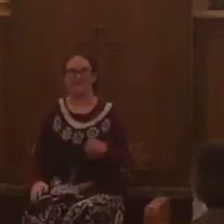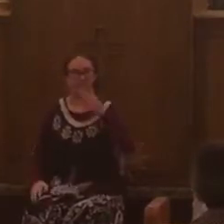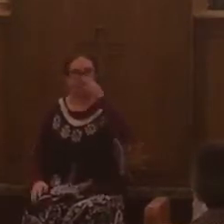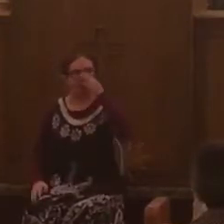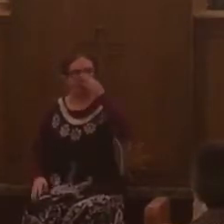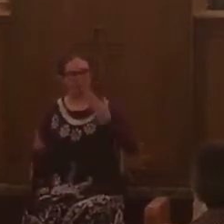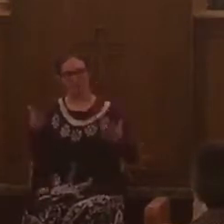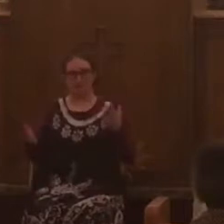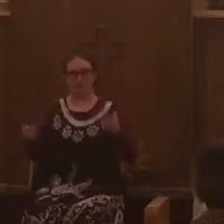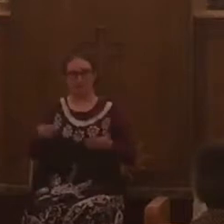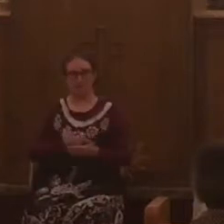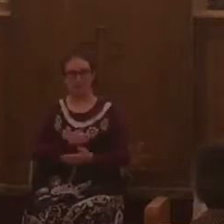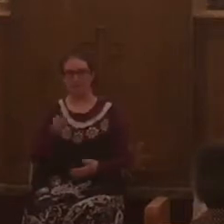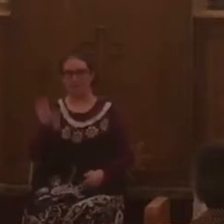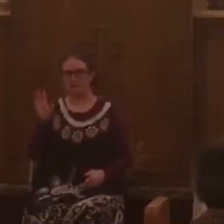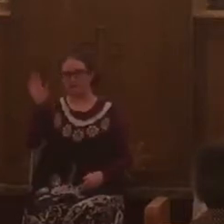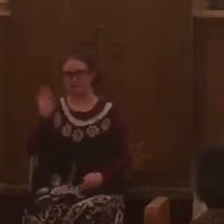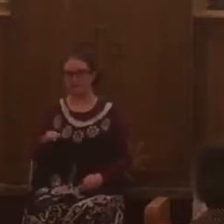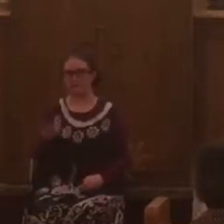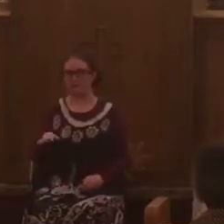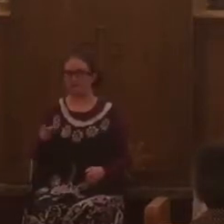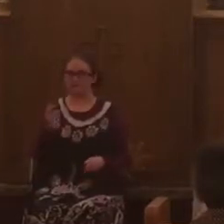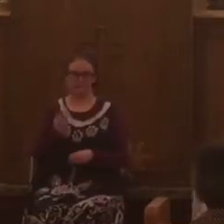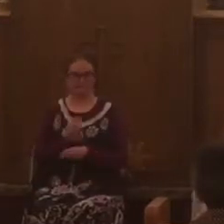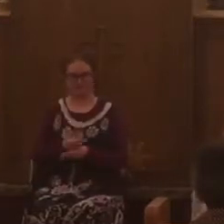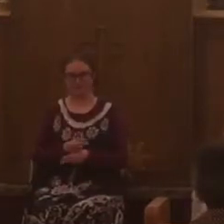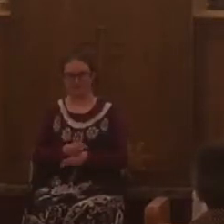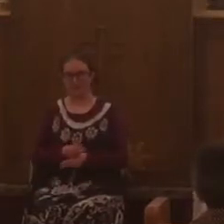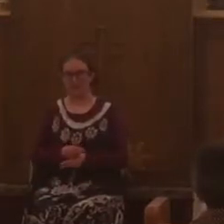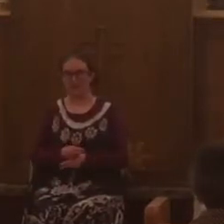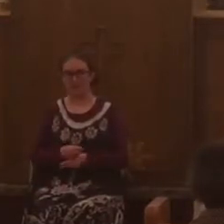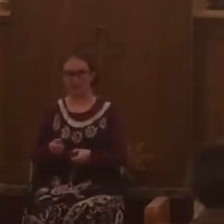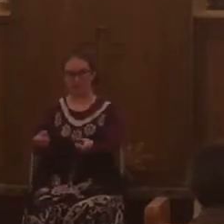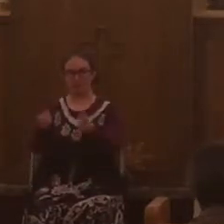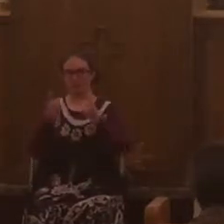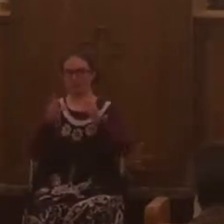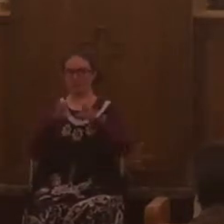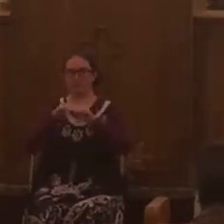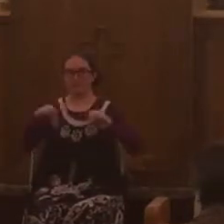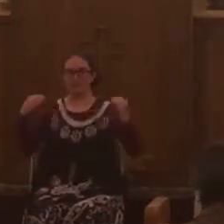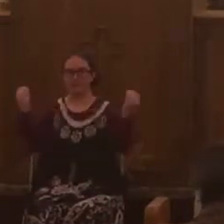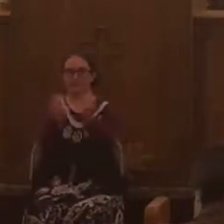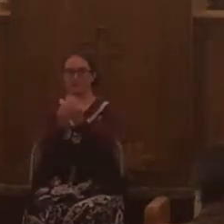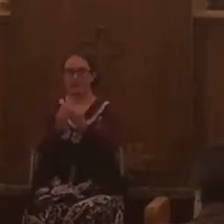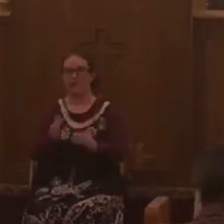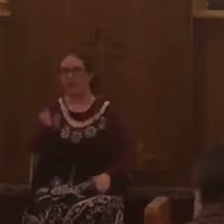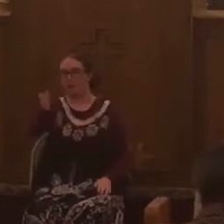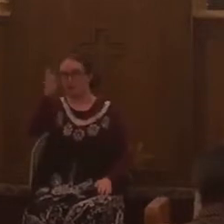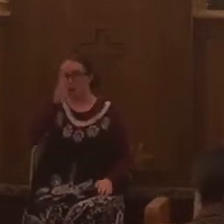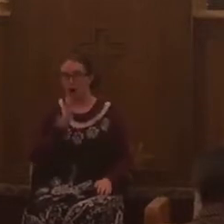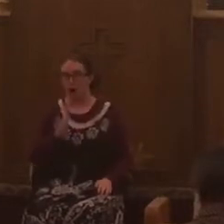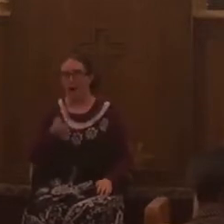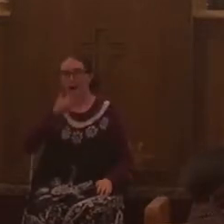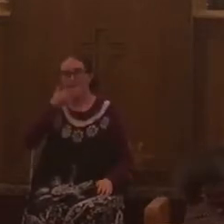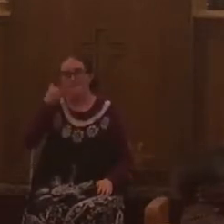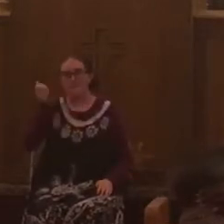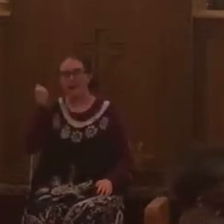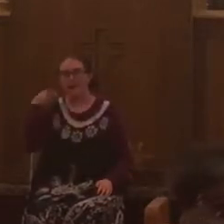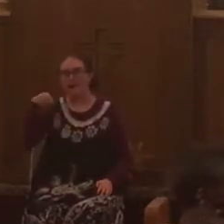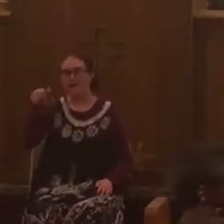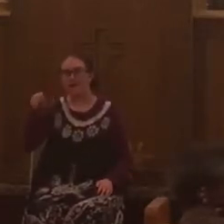the church a $50 certificate. So if you go to that Walmart and get a $50 certificate, and on that Walmart and get a $50 certificate, you can buy two or three of